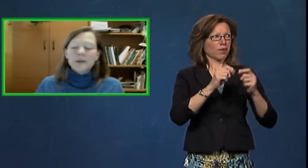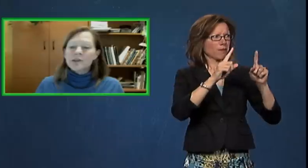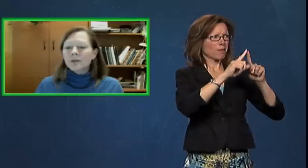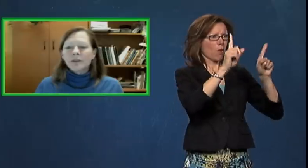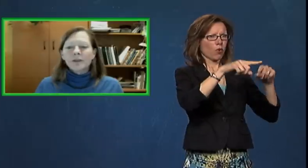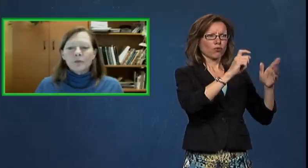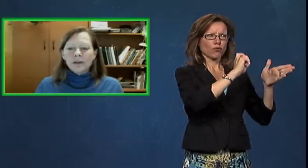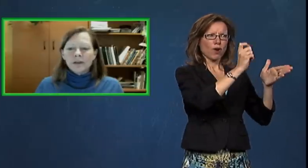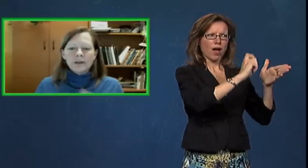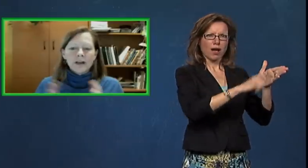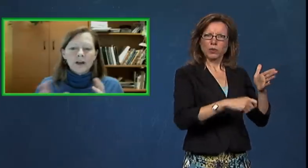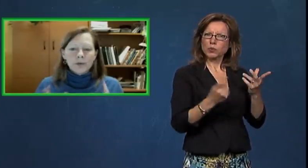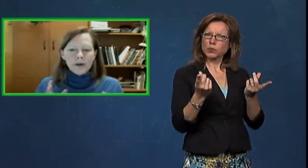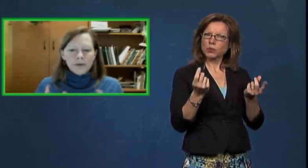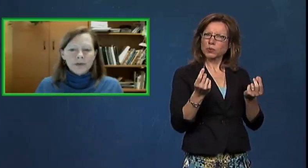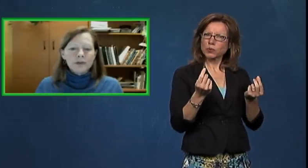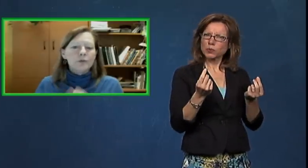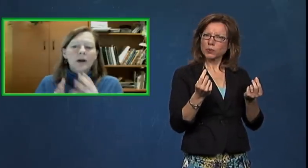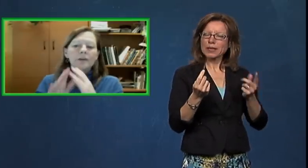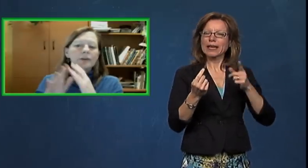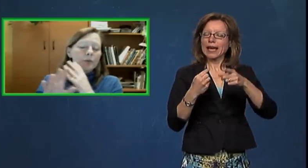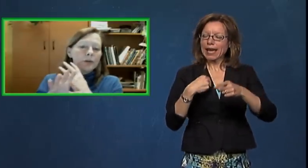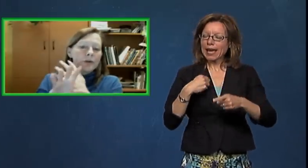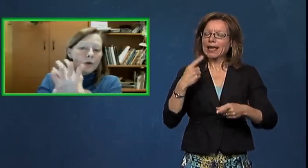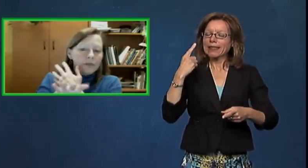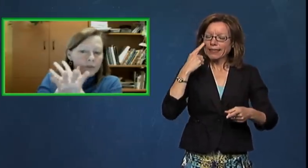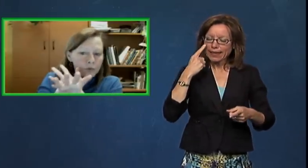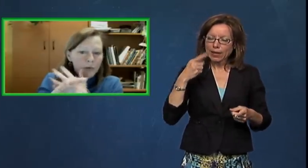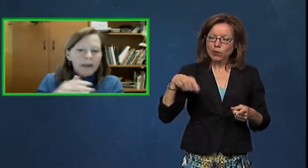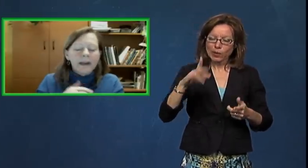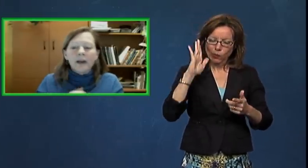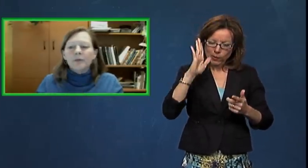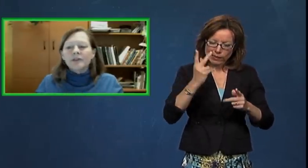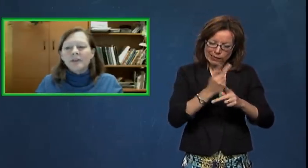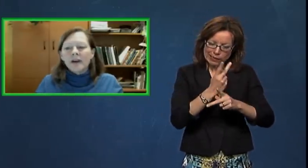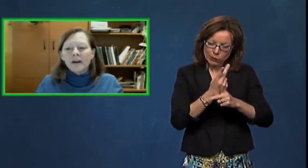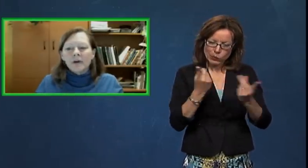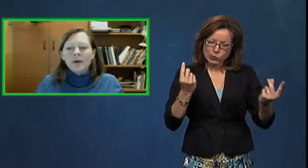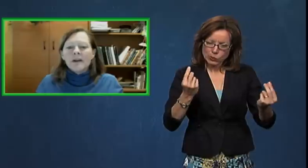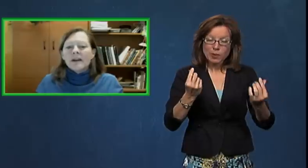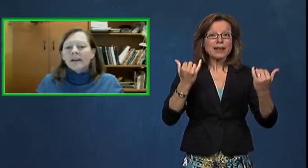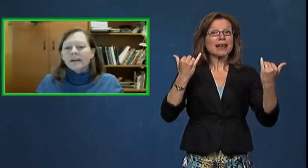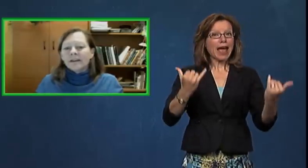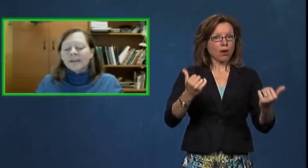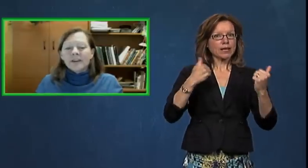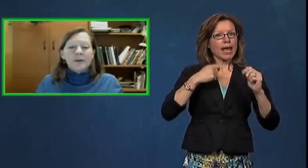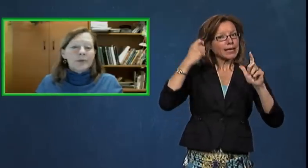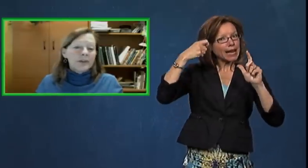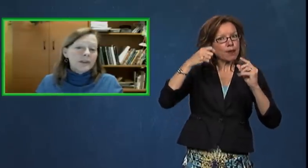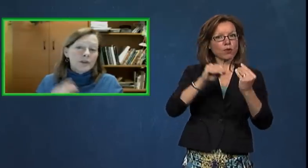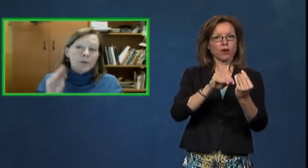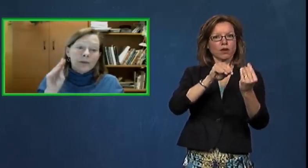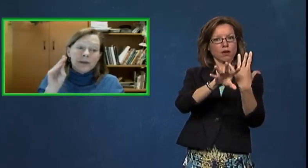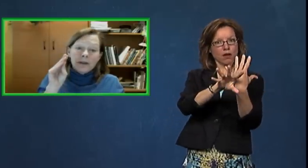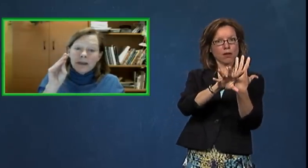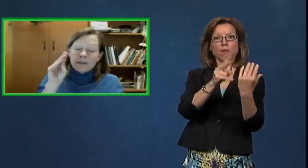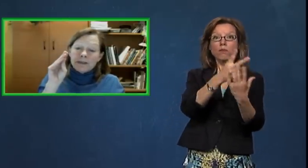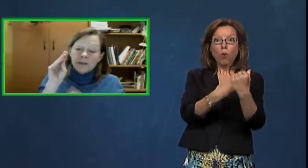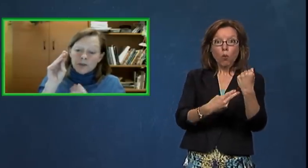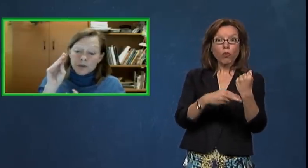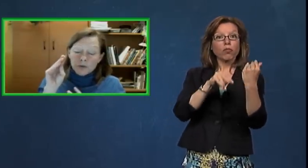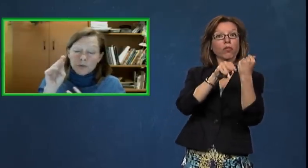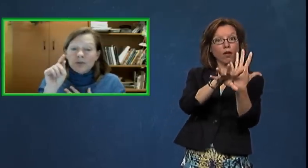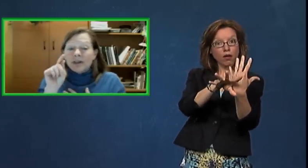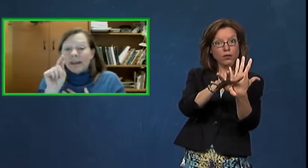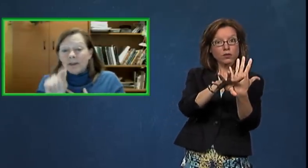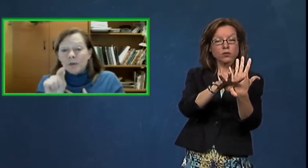that we certainly will come around to this well. We know of two-way cameras now and the ability to maybe see